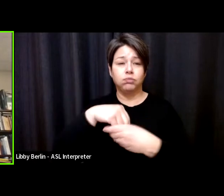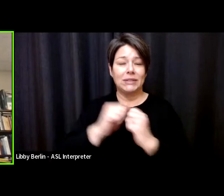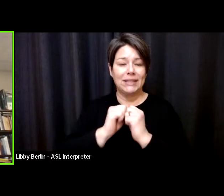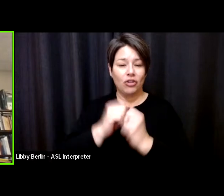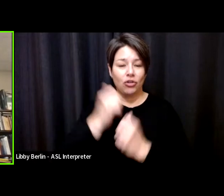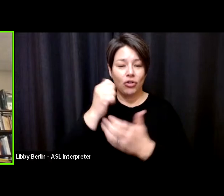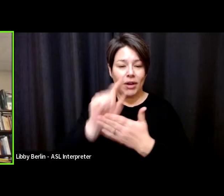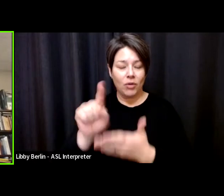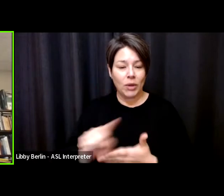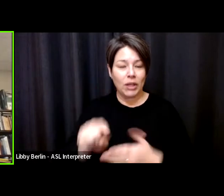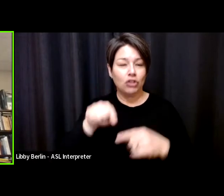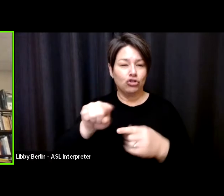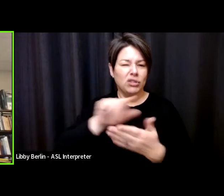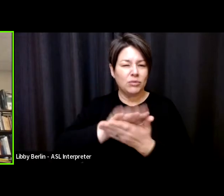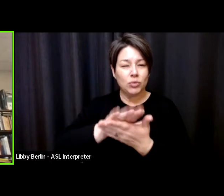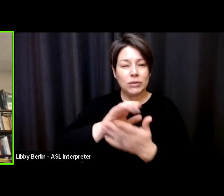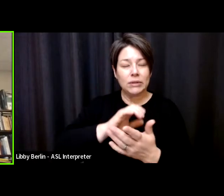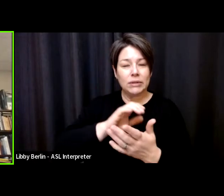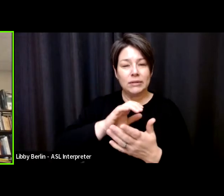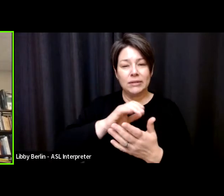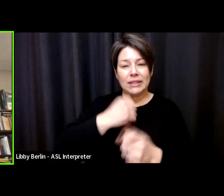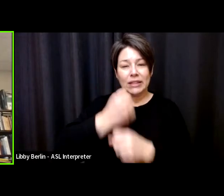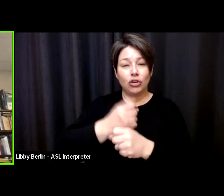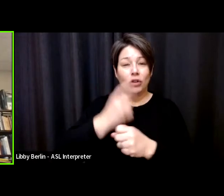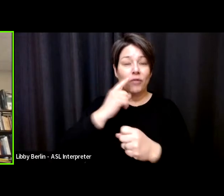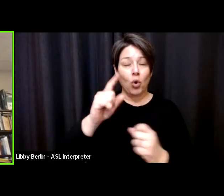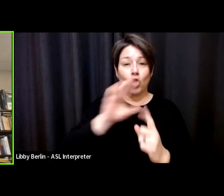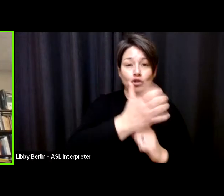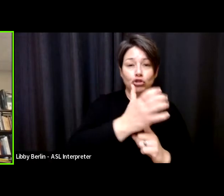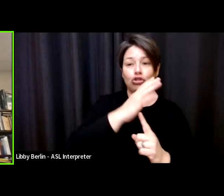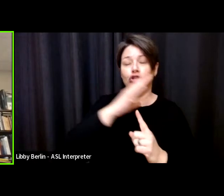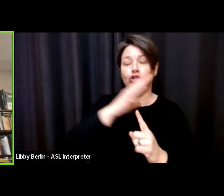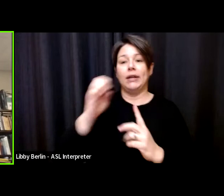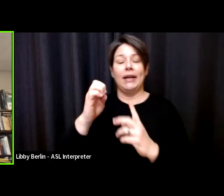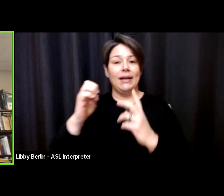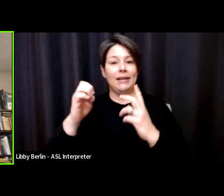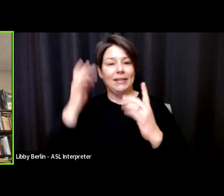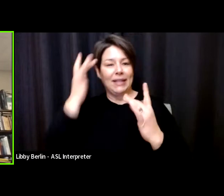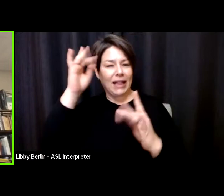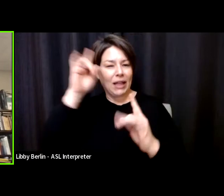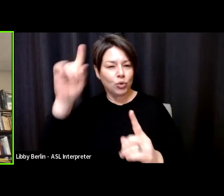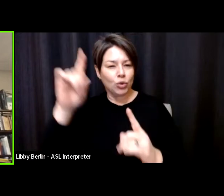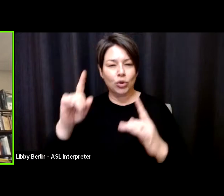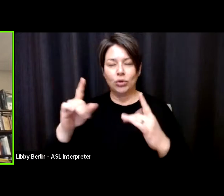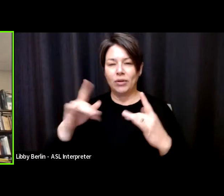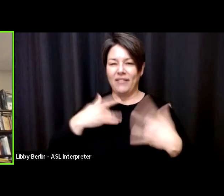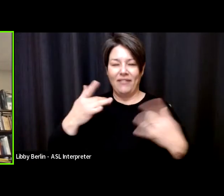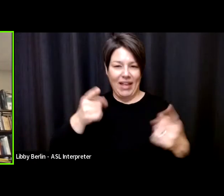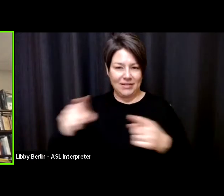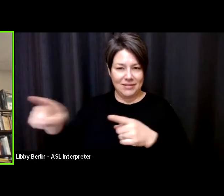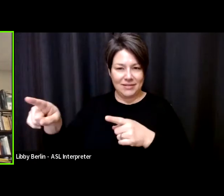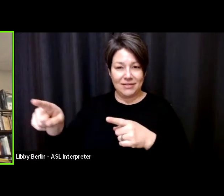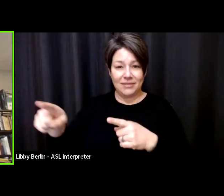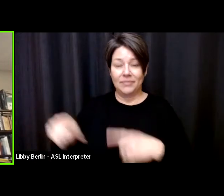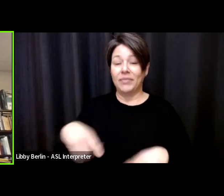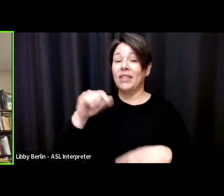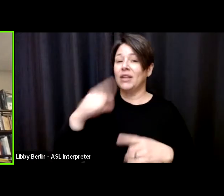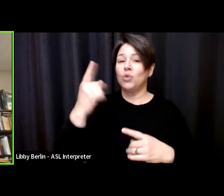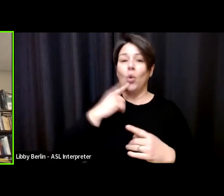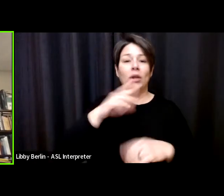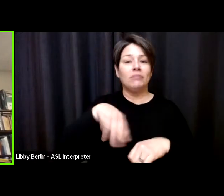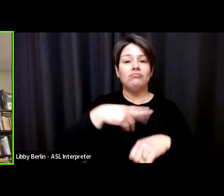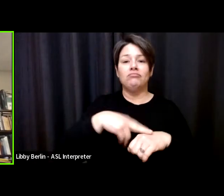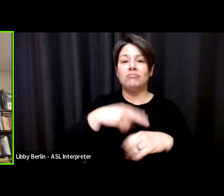the academic year for culturally and intellectually enriching events. It's the only regularly scheduled event